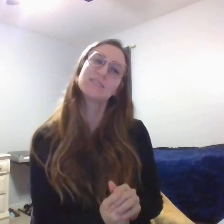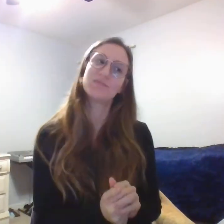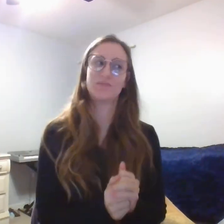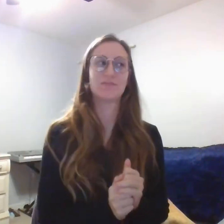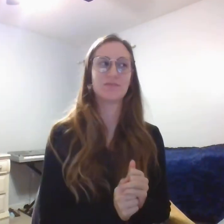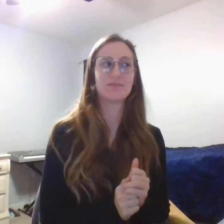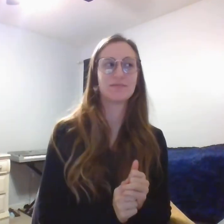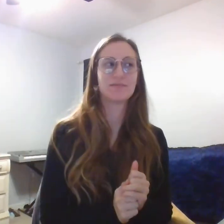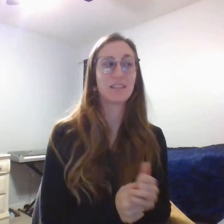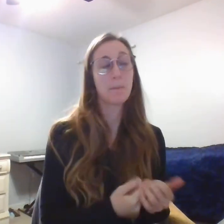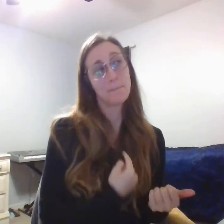me.